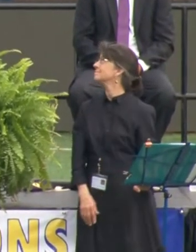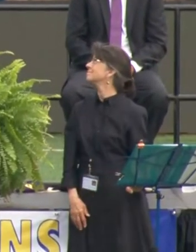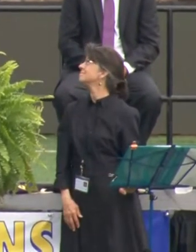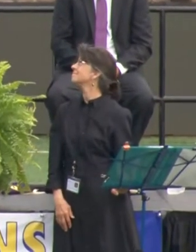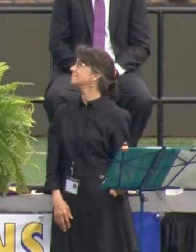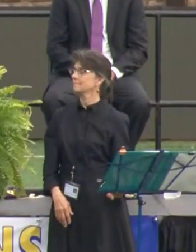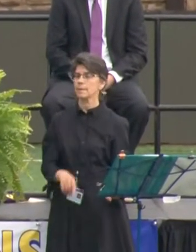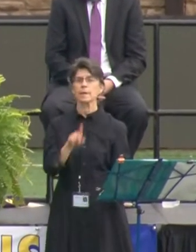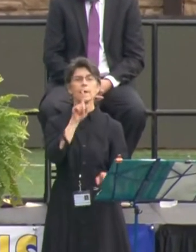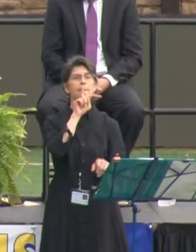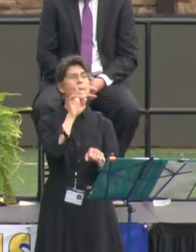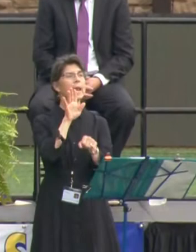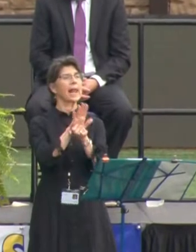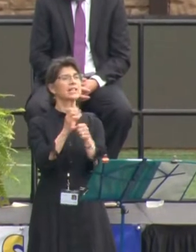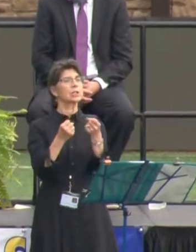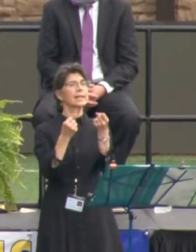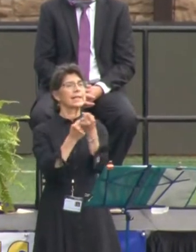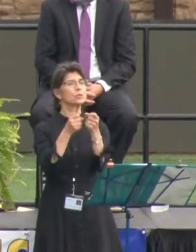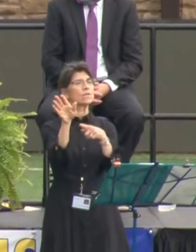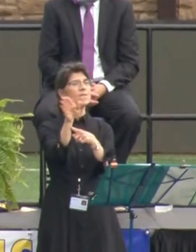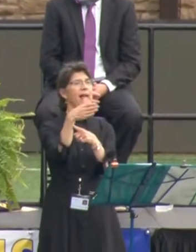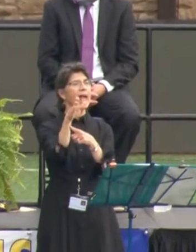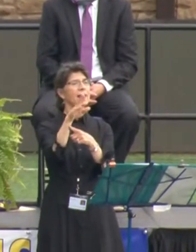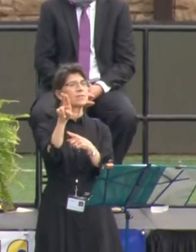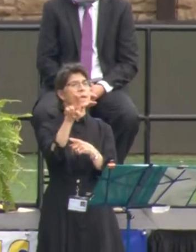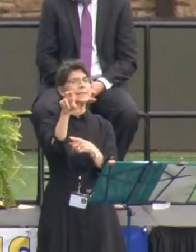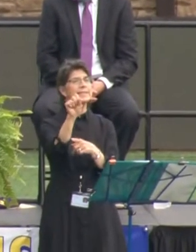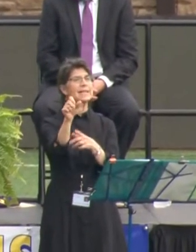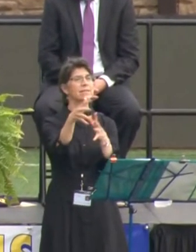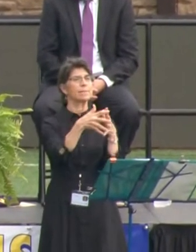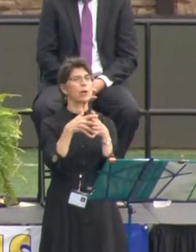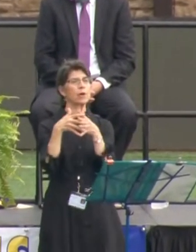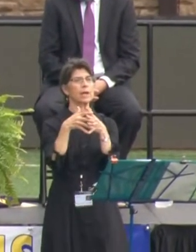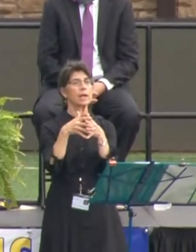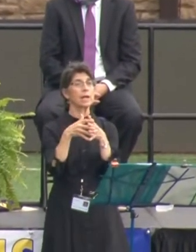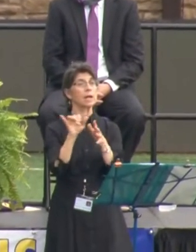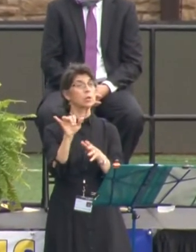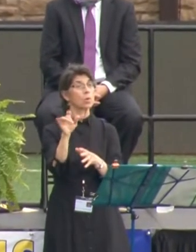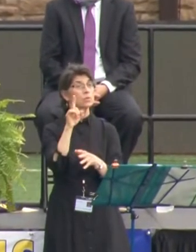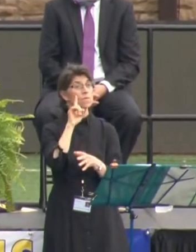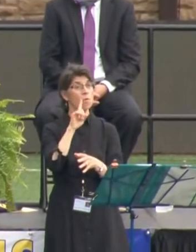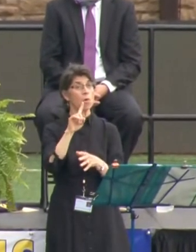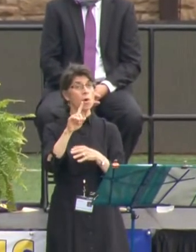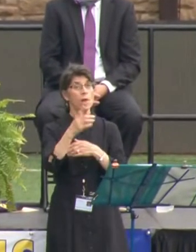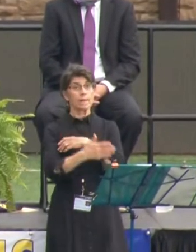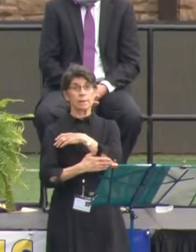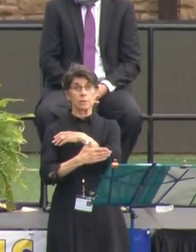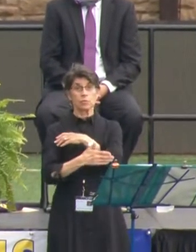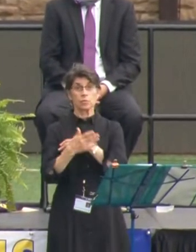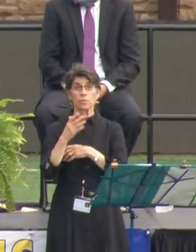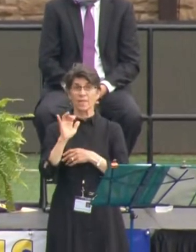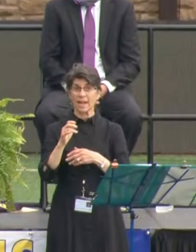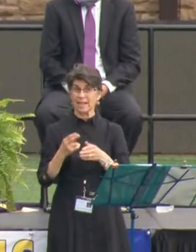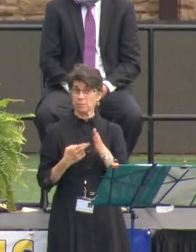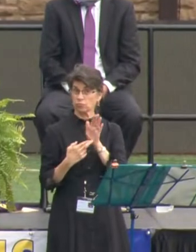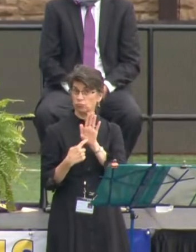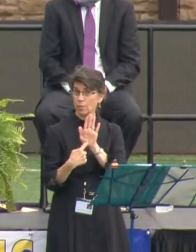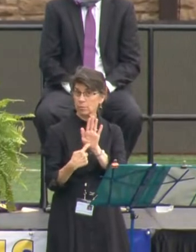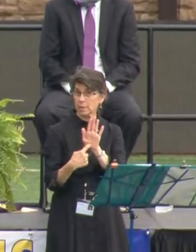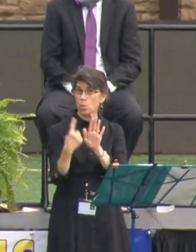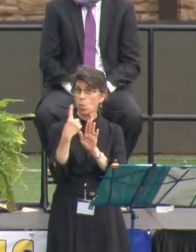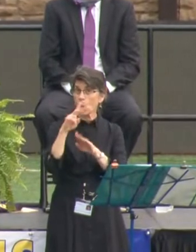I pledge allegiance to the flag of the United States of America and to the republic for which it stands, one nation, under